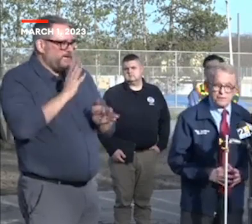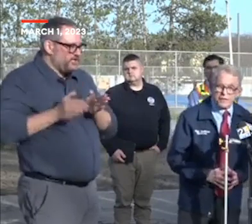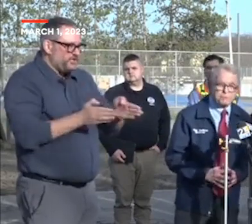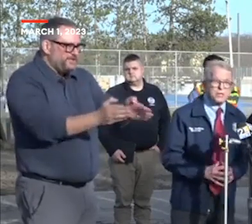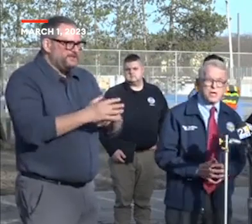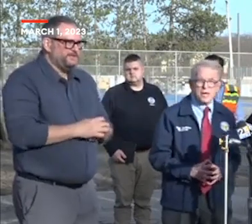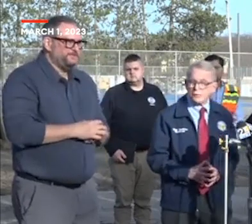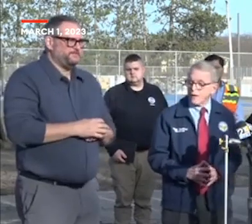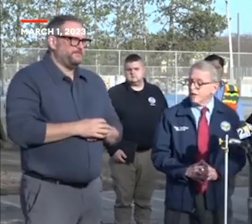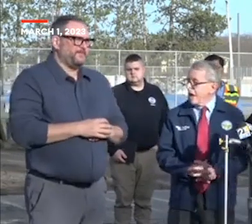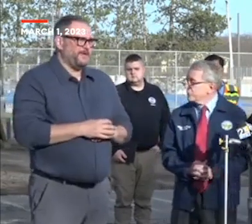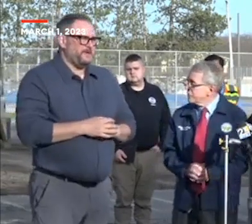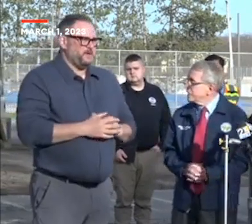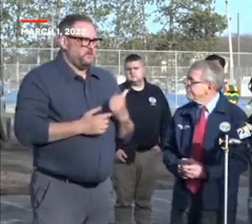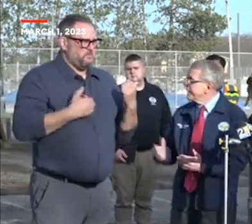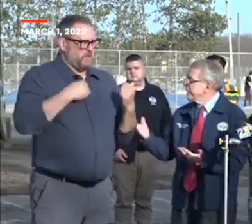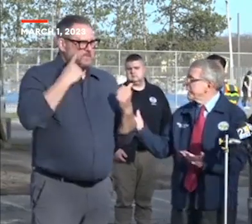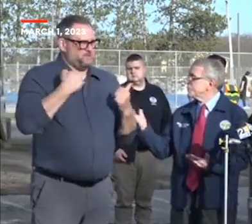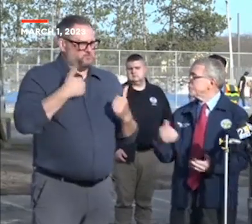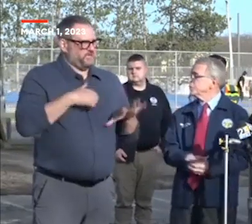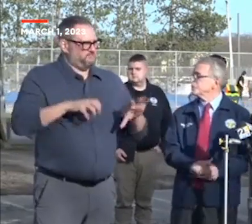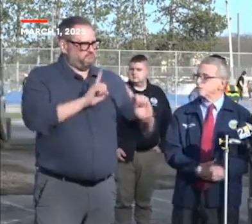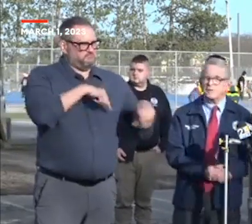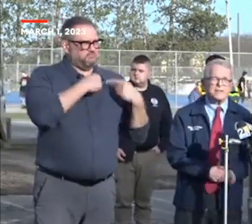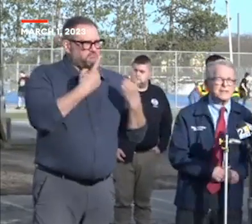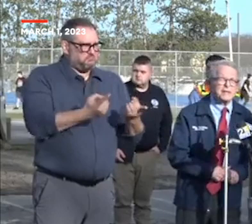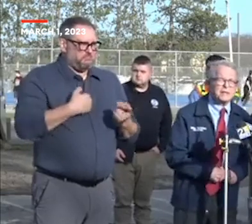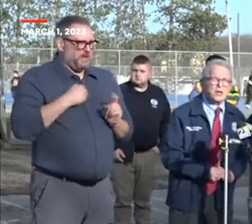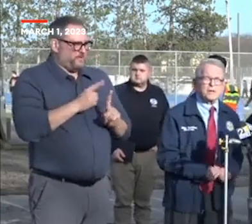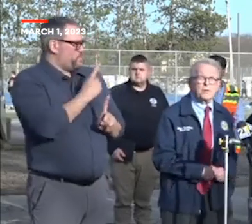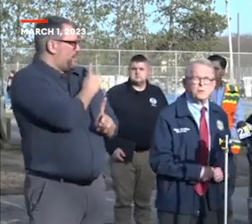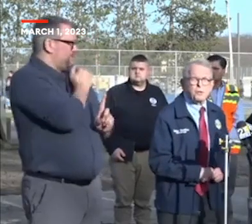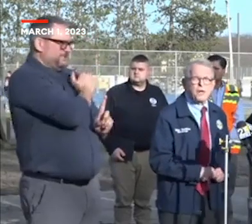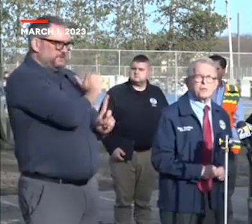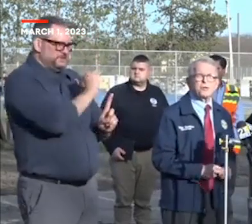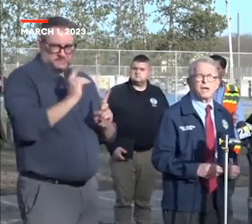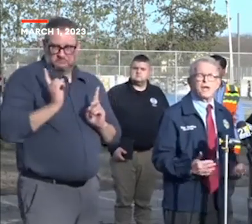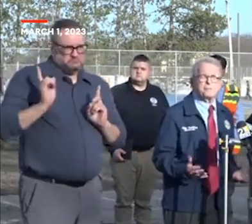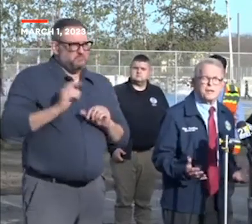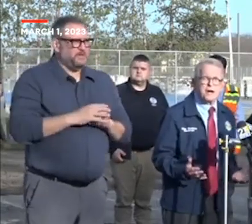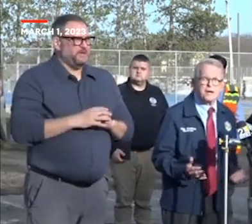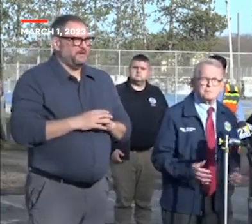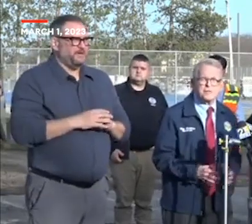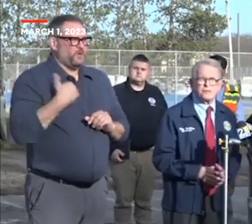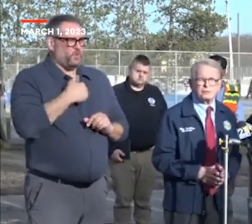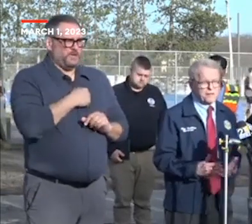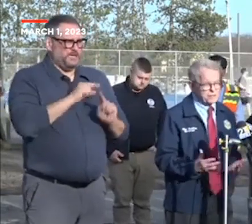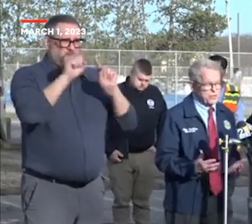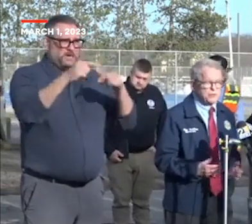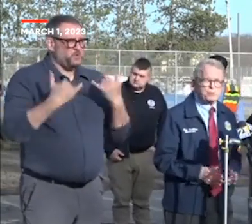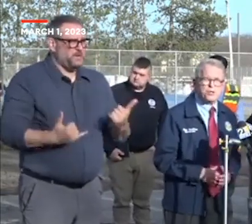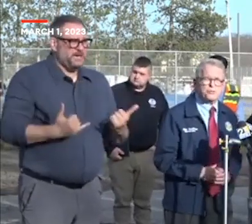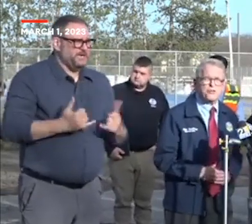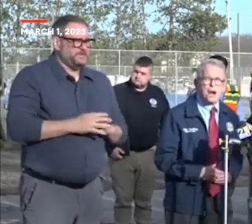I think that's being done. I would have to ask anybody else here who's look. I mean, when we went up there today, you know, I can just